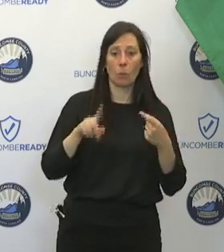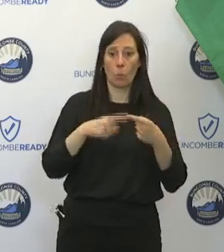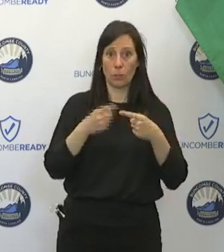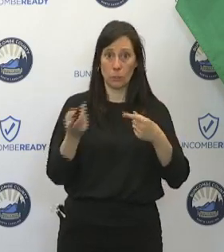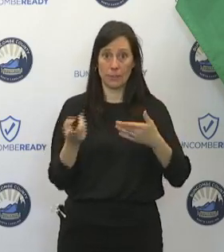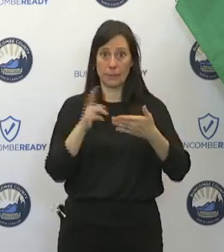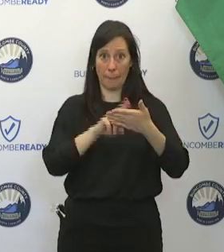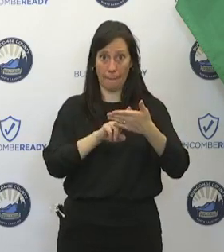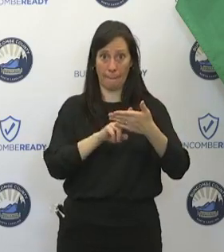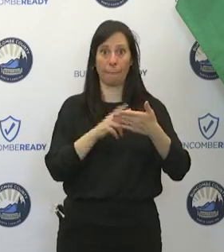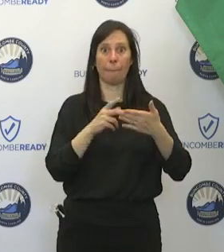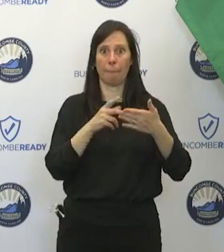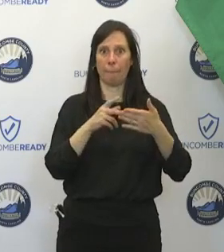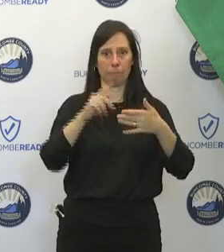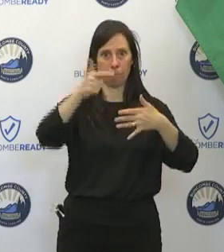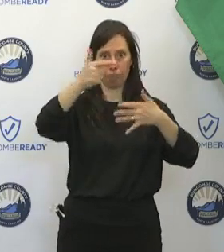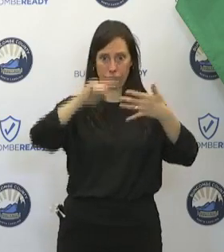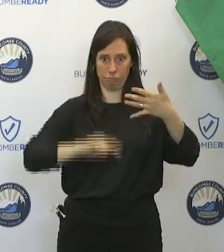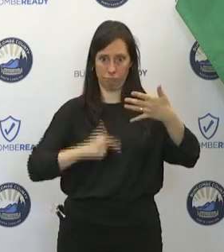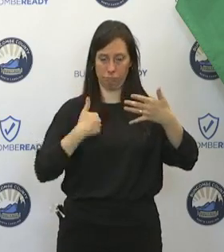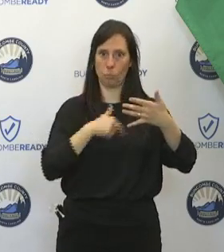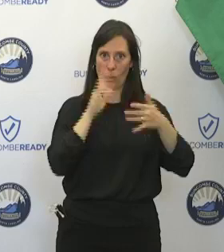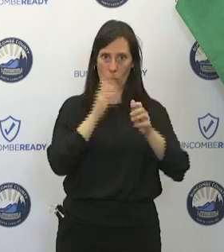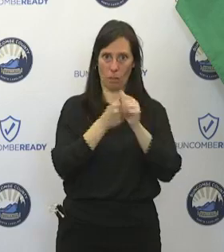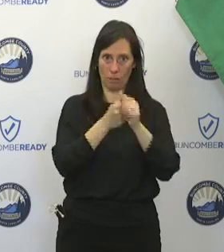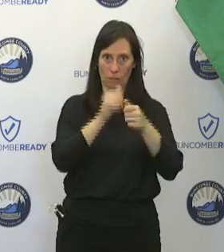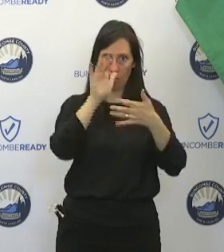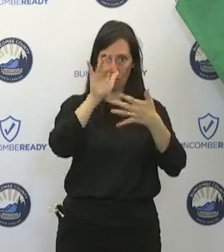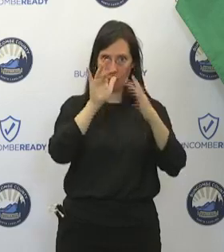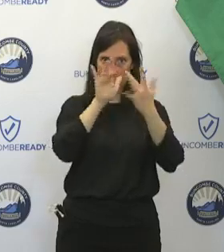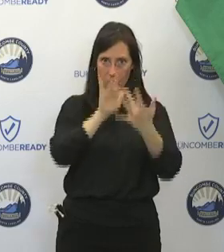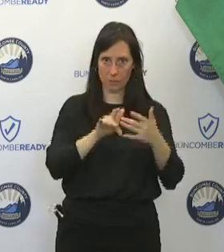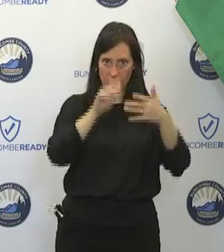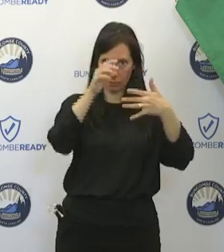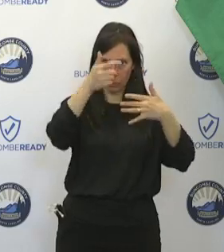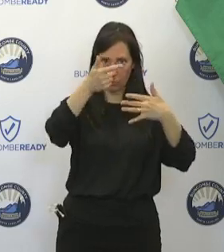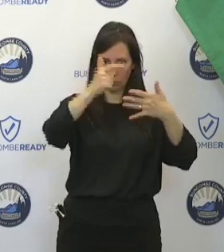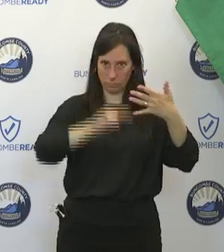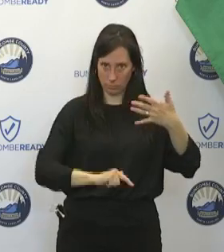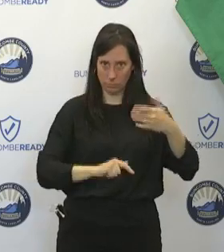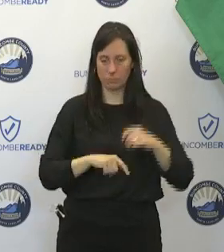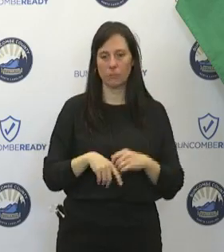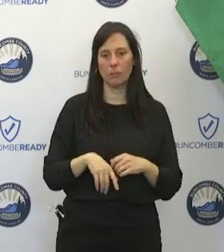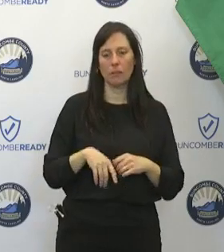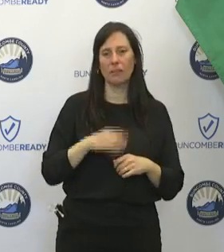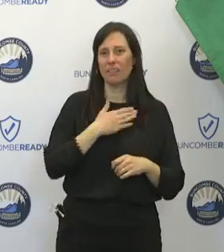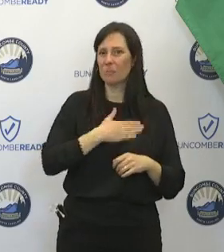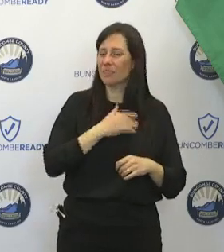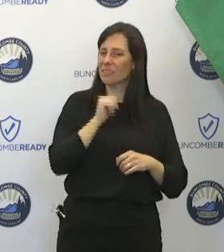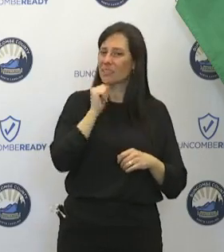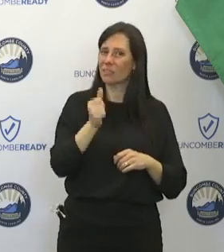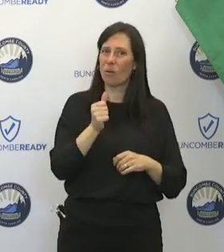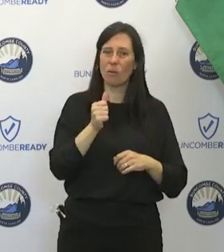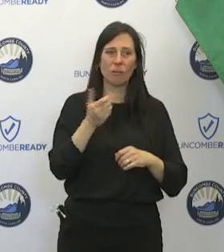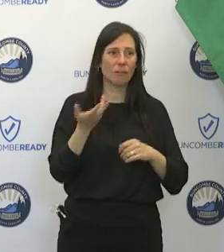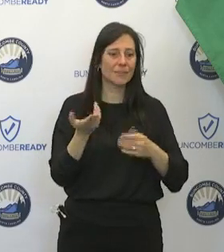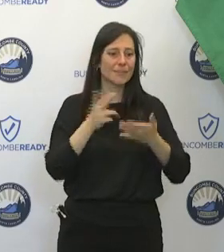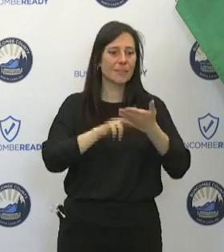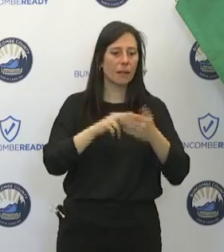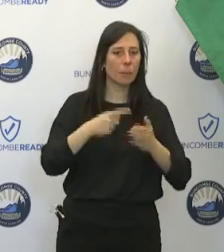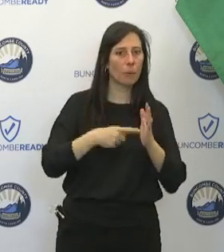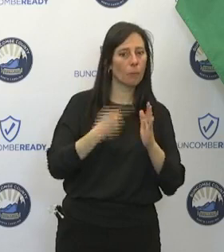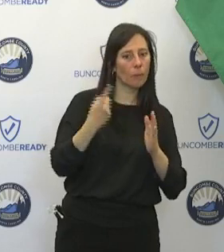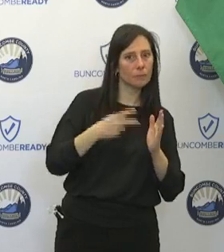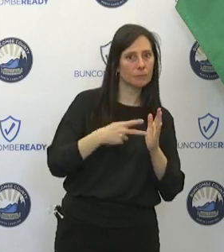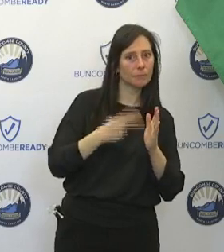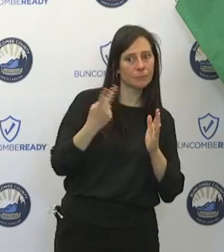up. Please do not sign up for the wait list multiple times. When people sign up for the wait list